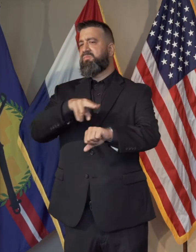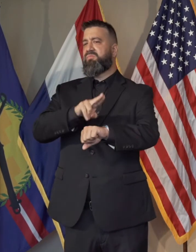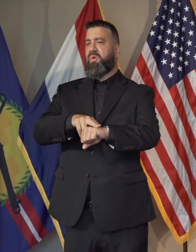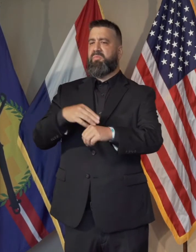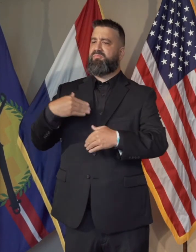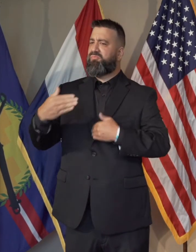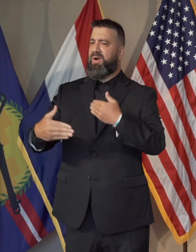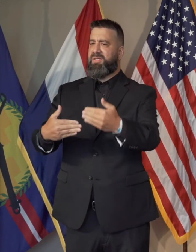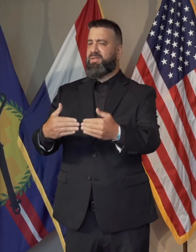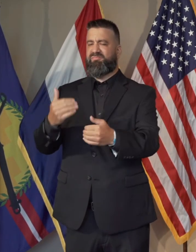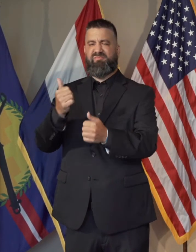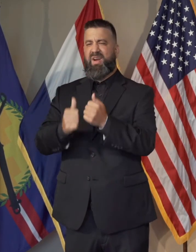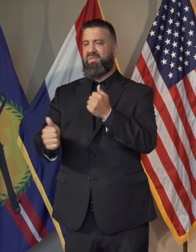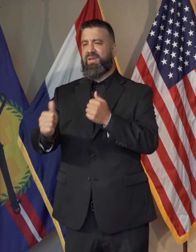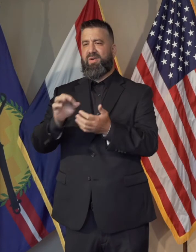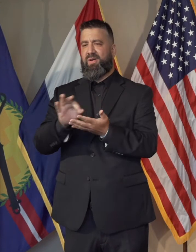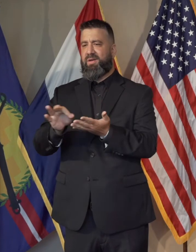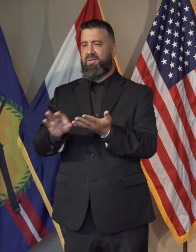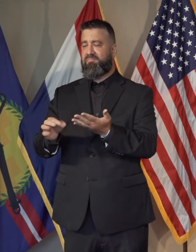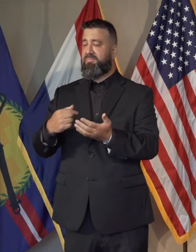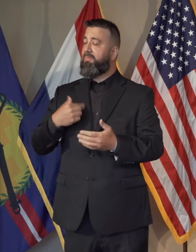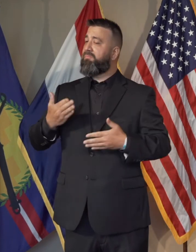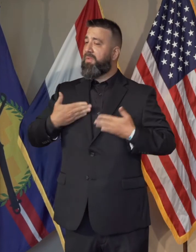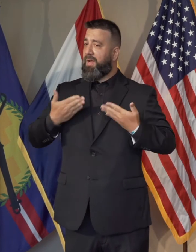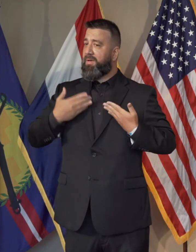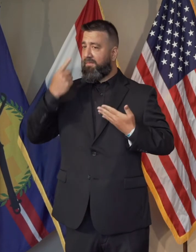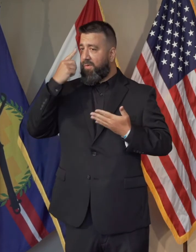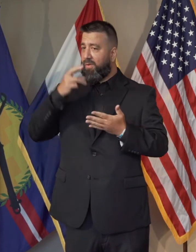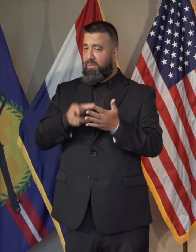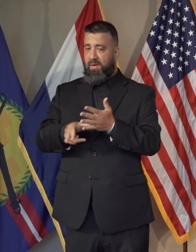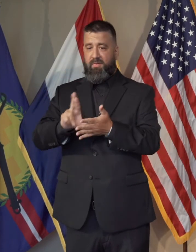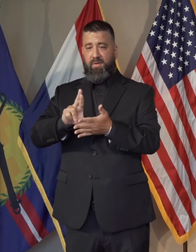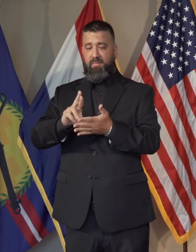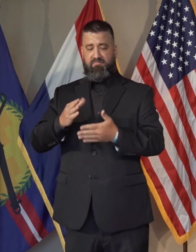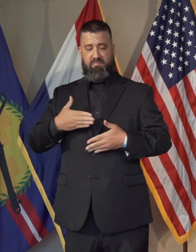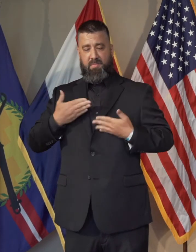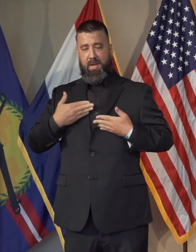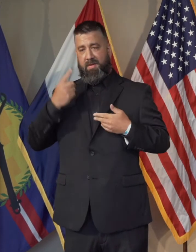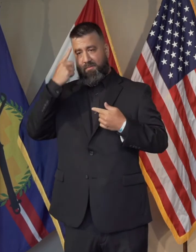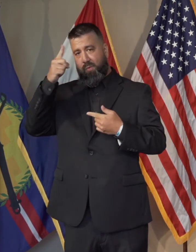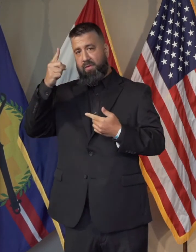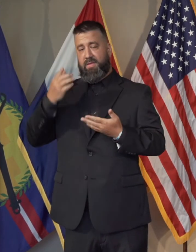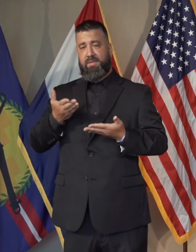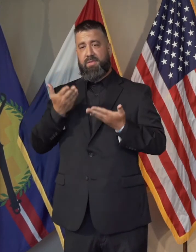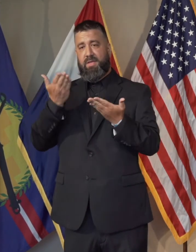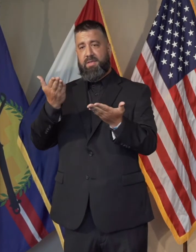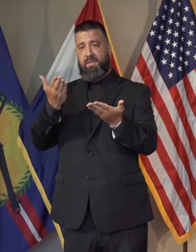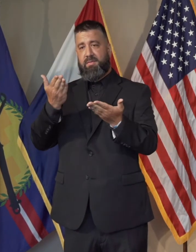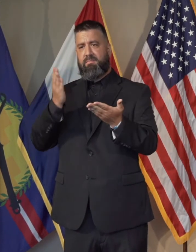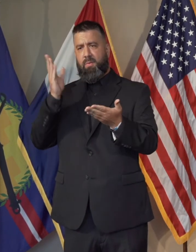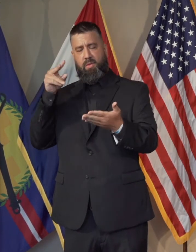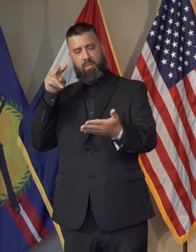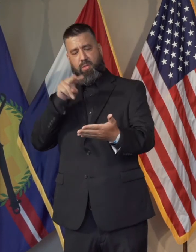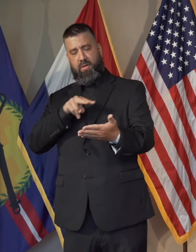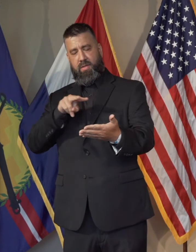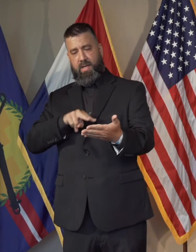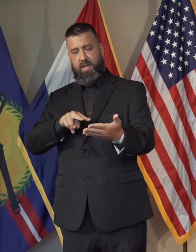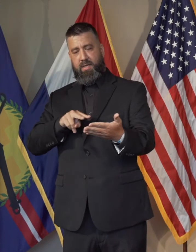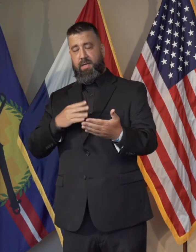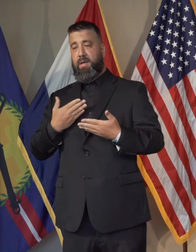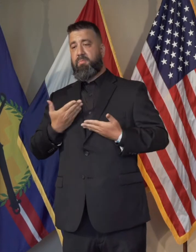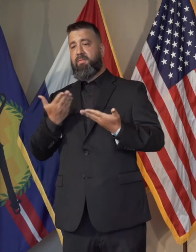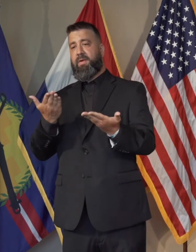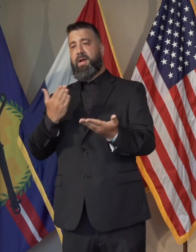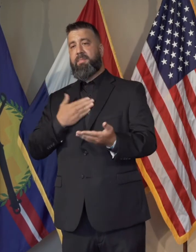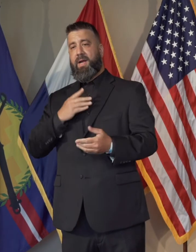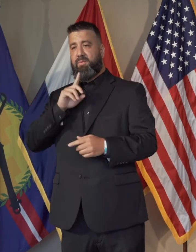audit. I'm grateful for that review, and I'm grateful for those recommendations, and we will look at them, and we will provide our response,